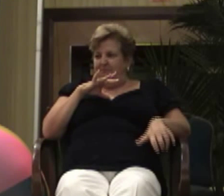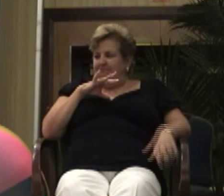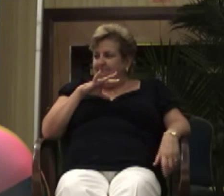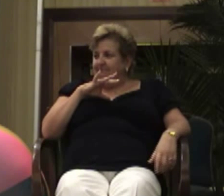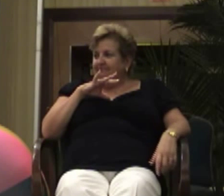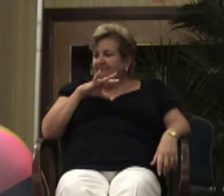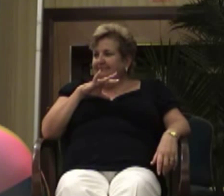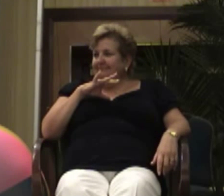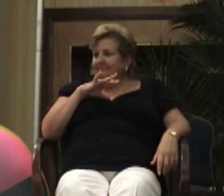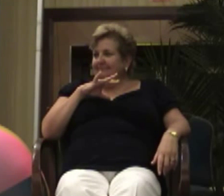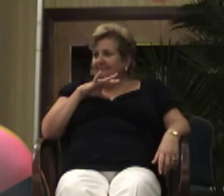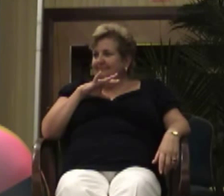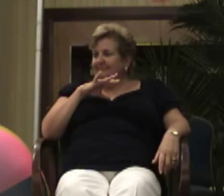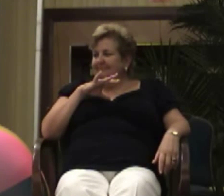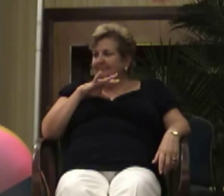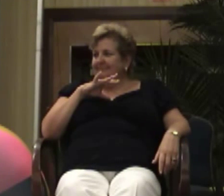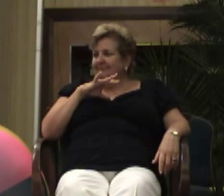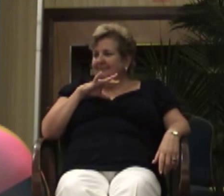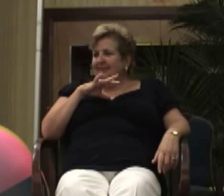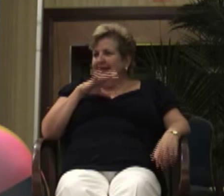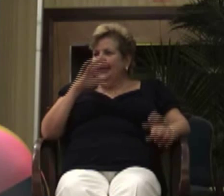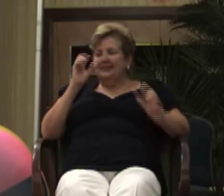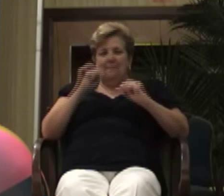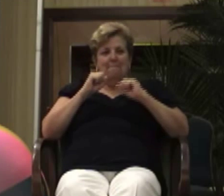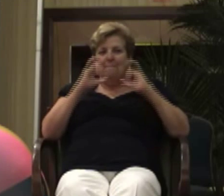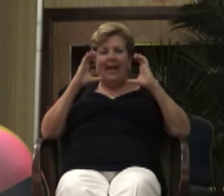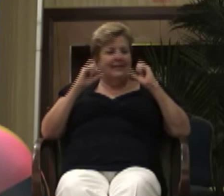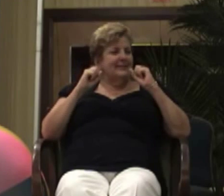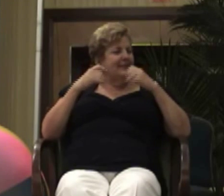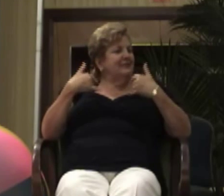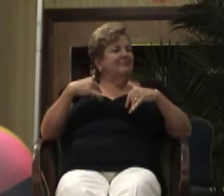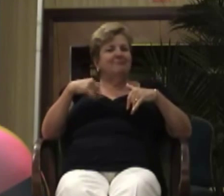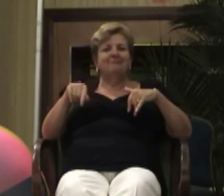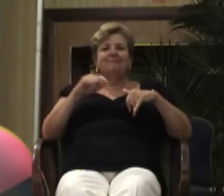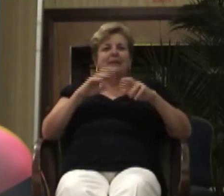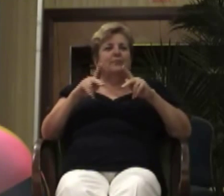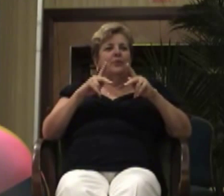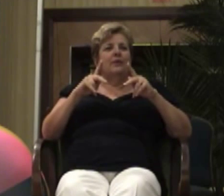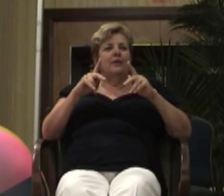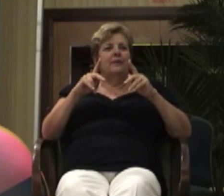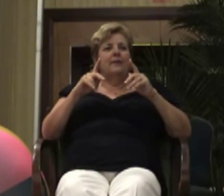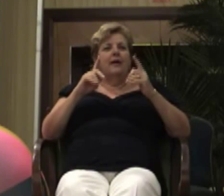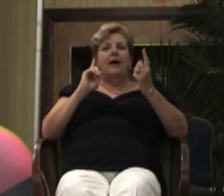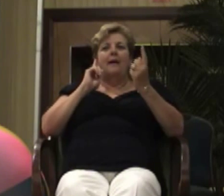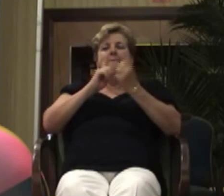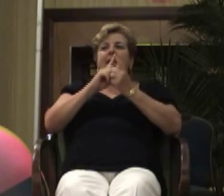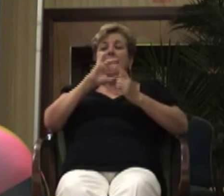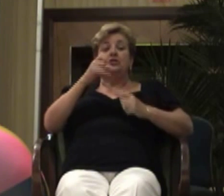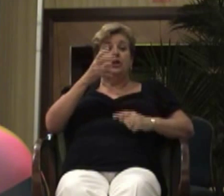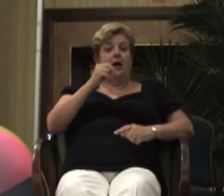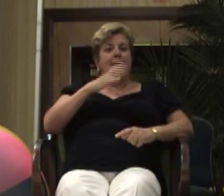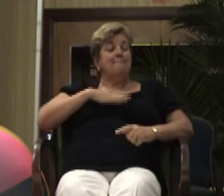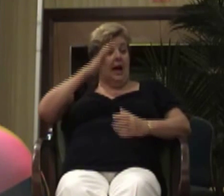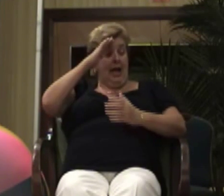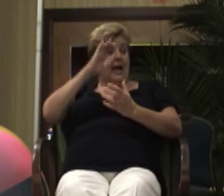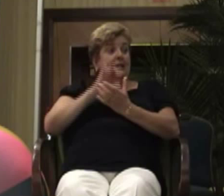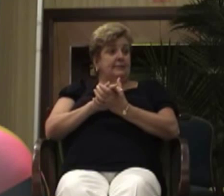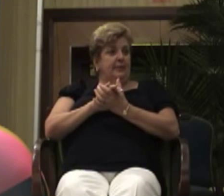This amazing people. Run into John, my husband, sponsored